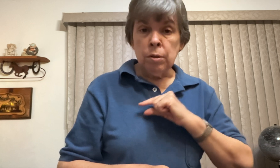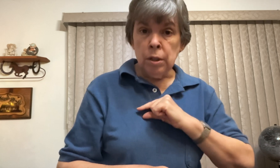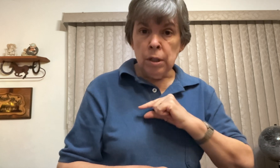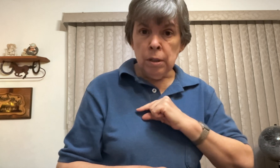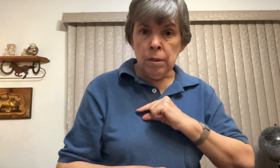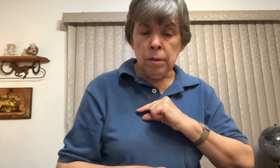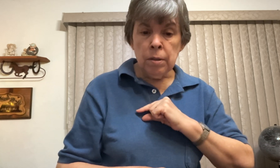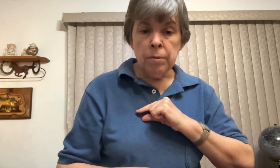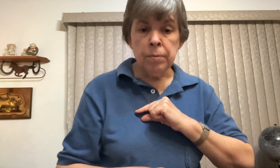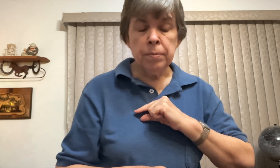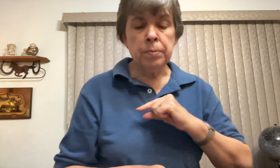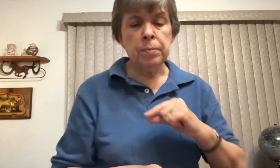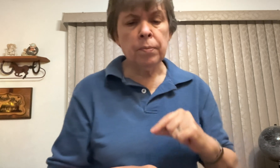guilty?